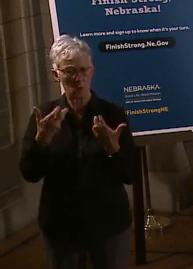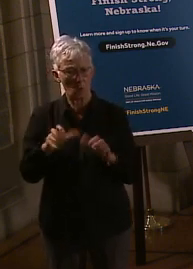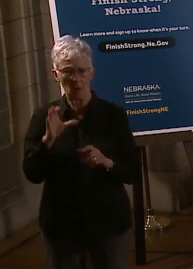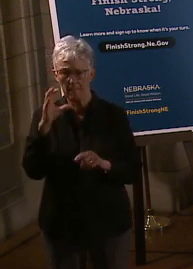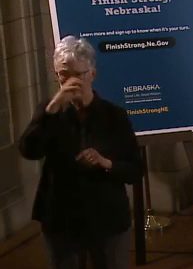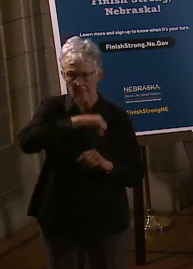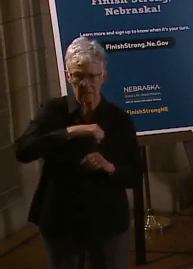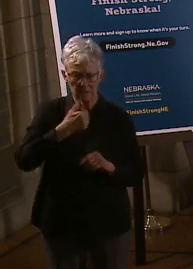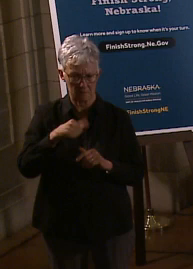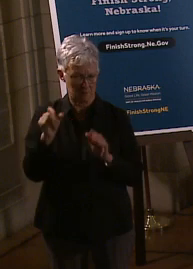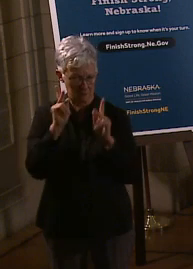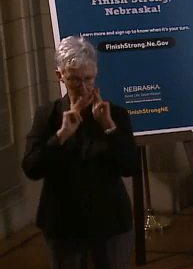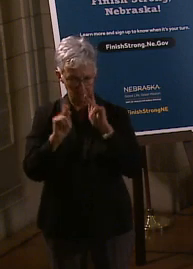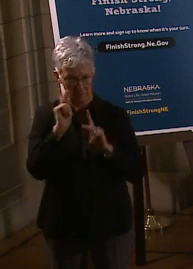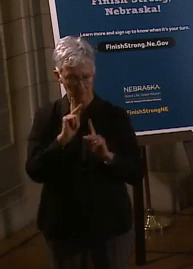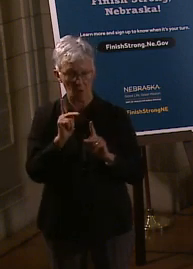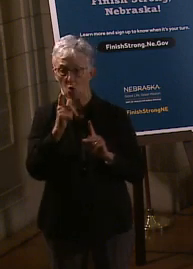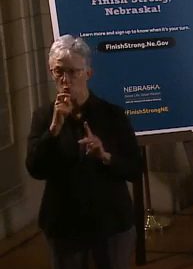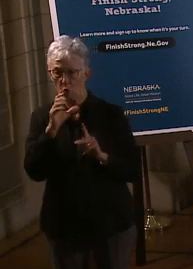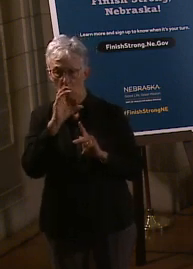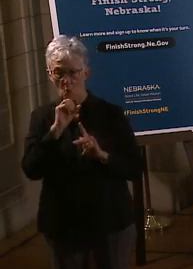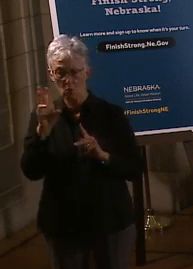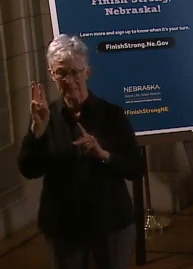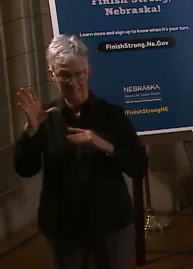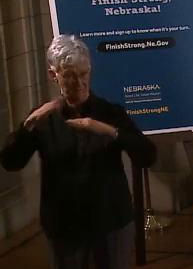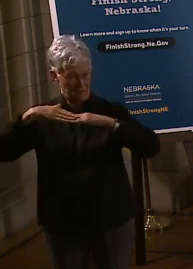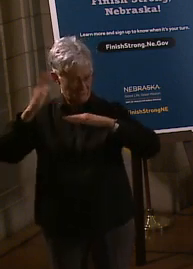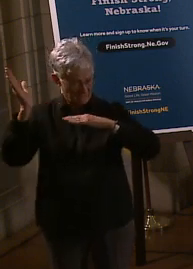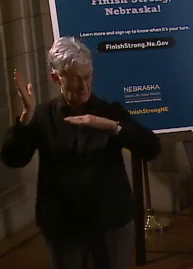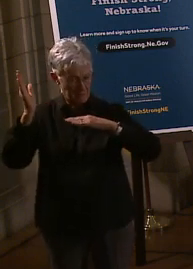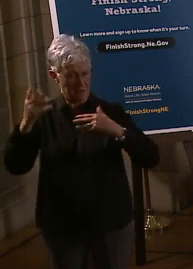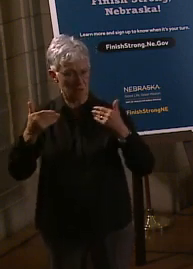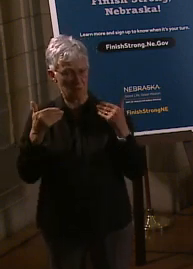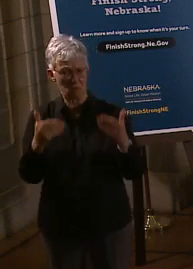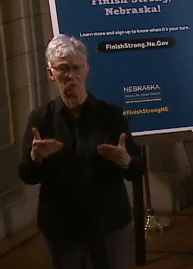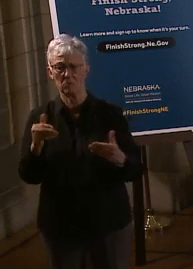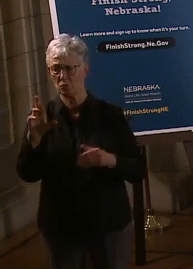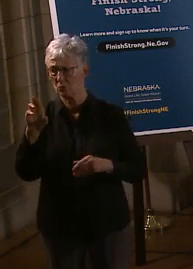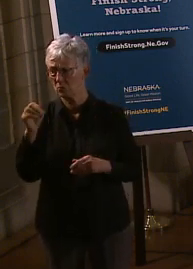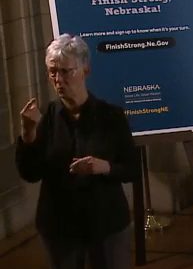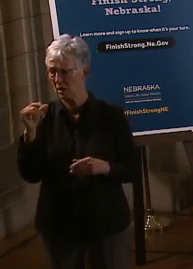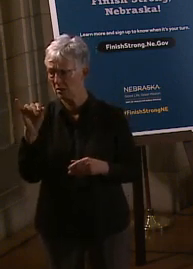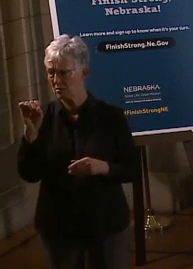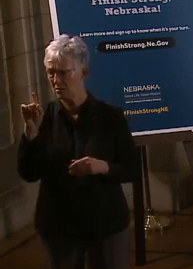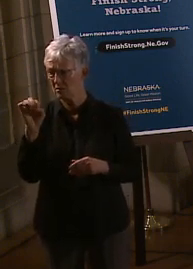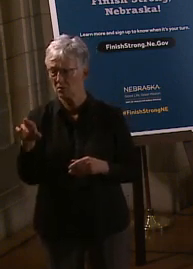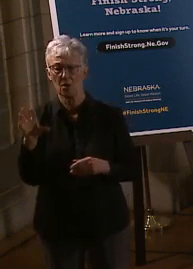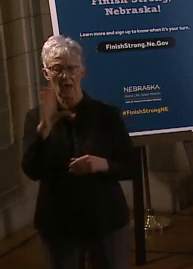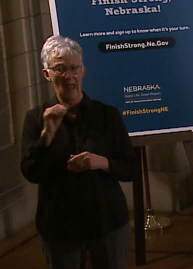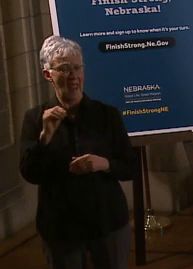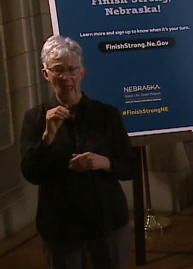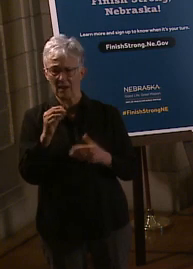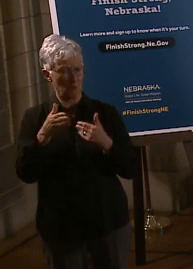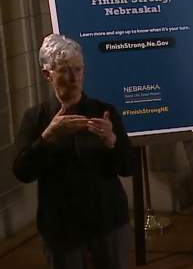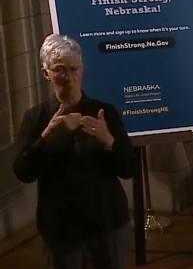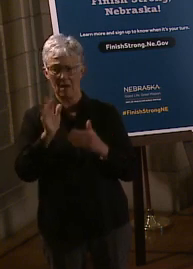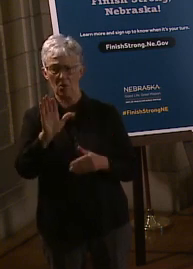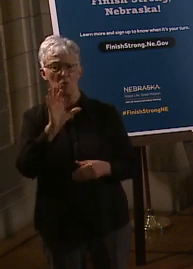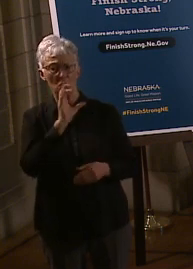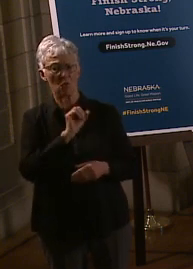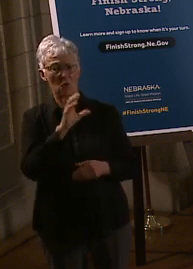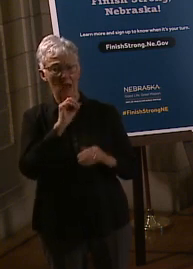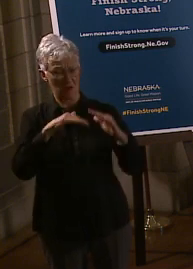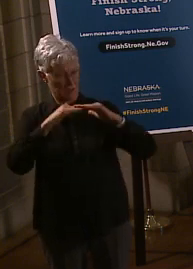in particular, please register. And even if you're not over 65, please register. We're trying to get everyone in the system and make sure we don't miss